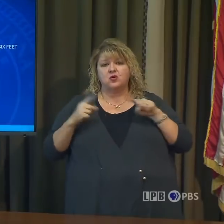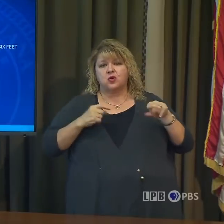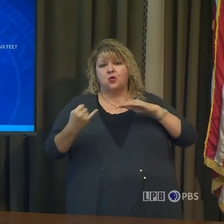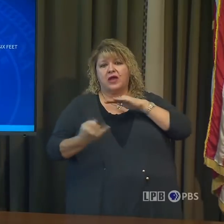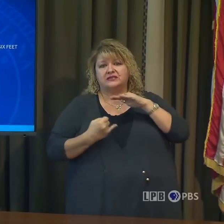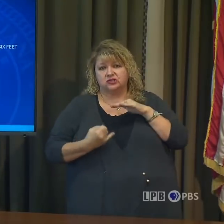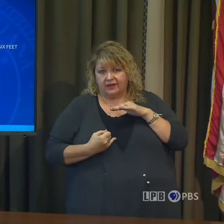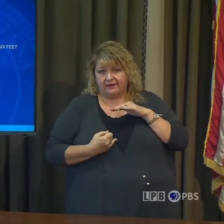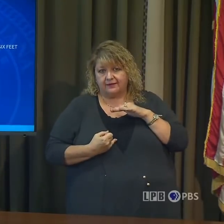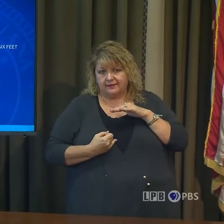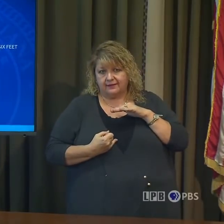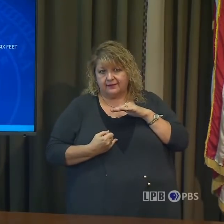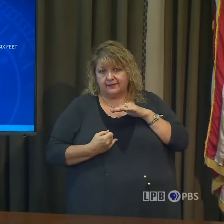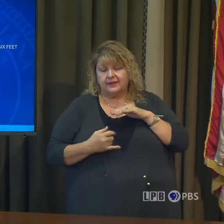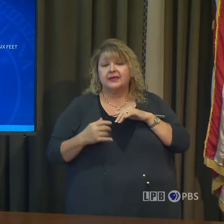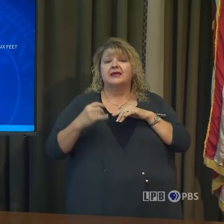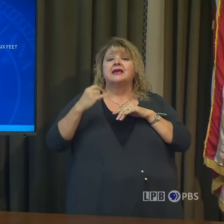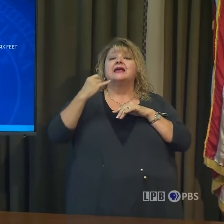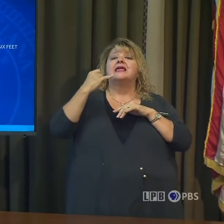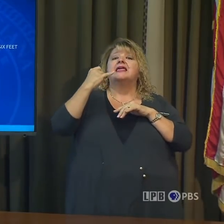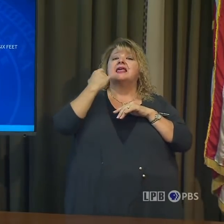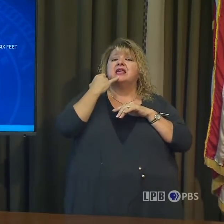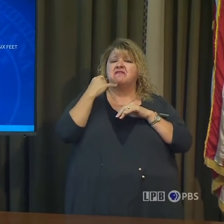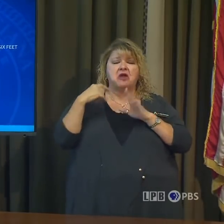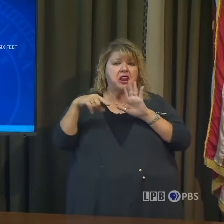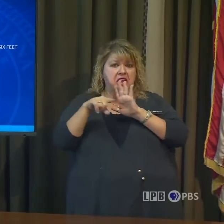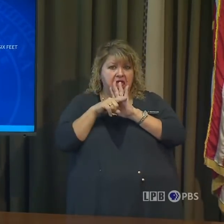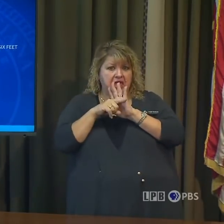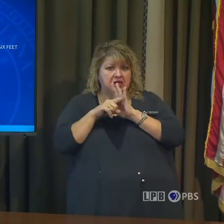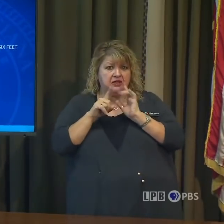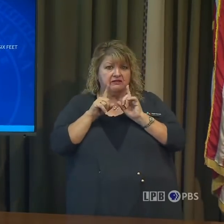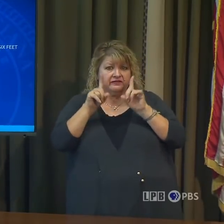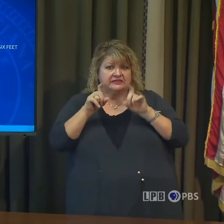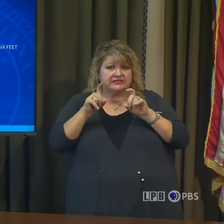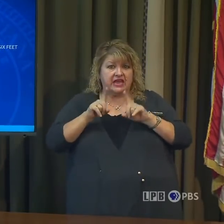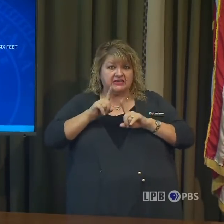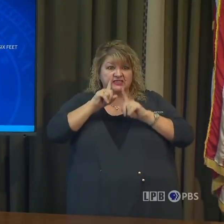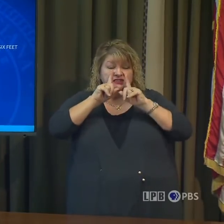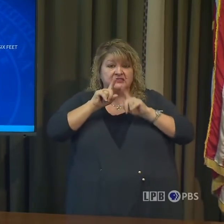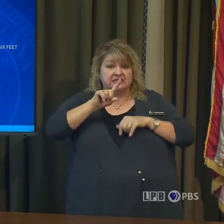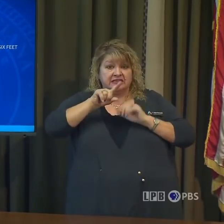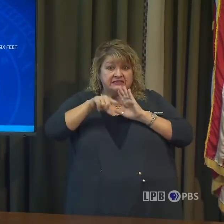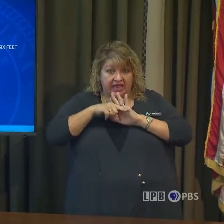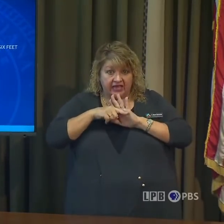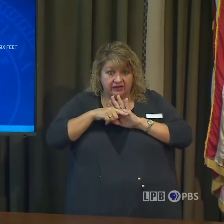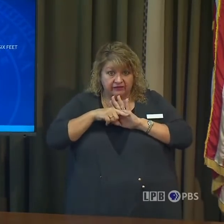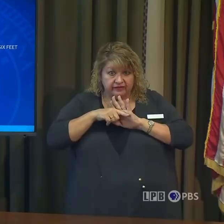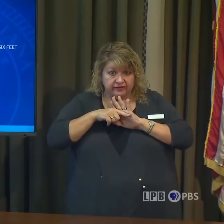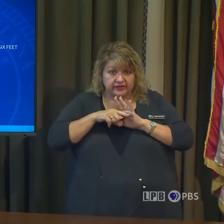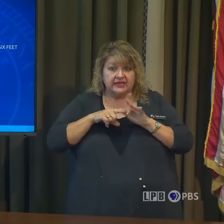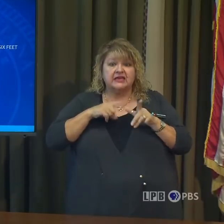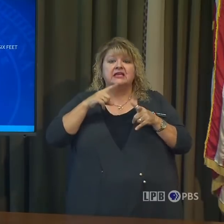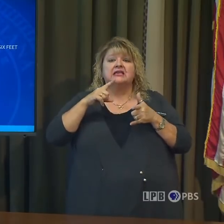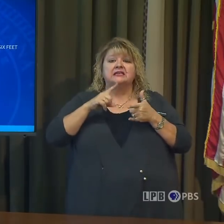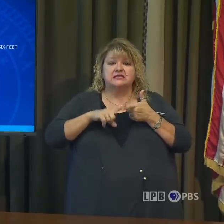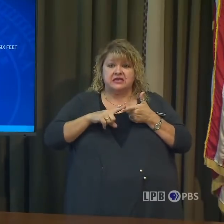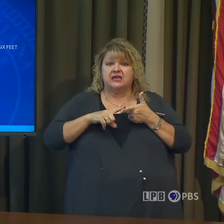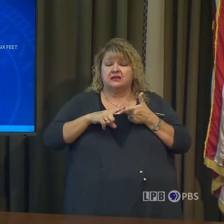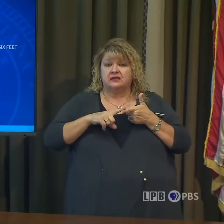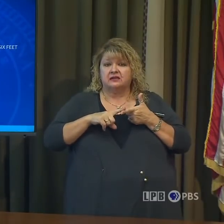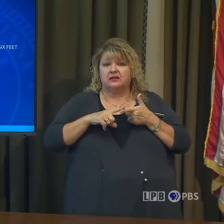retest again between 5 and 7 days after the exposure, or if you develop symptoms, you should test